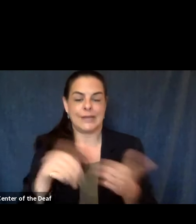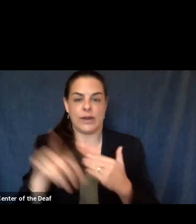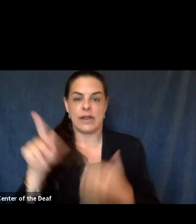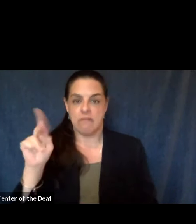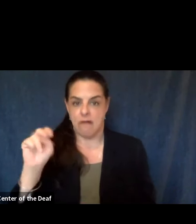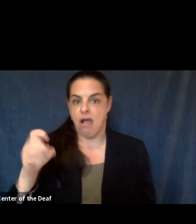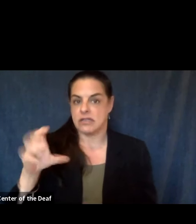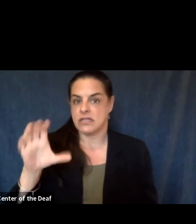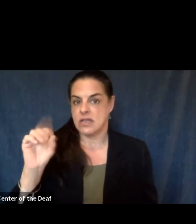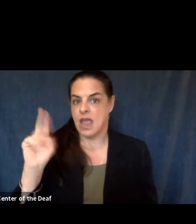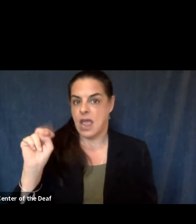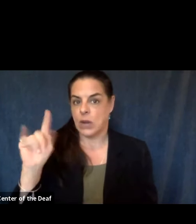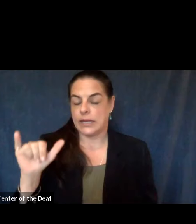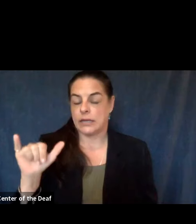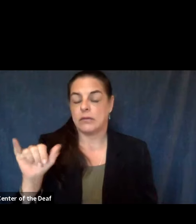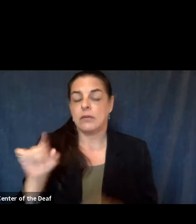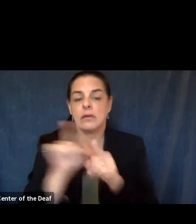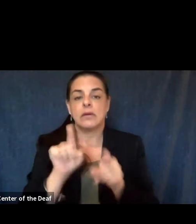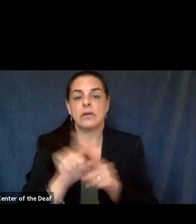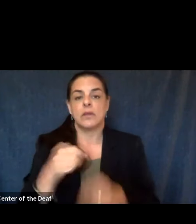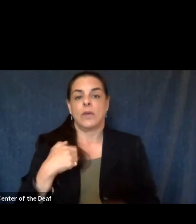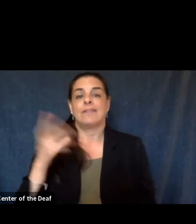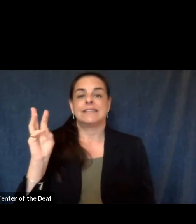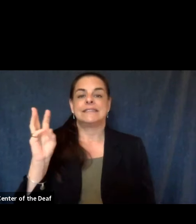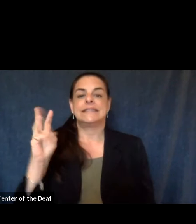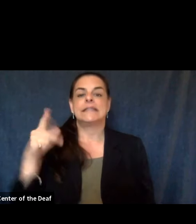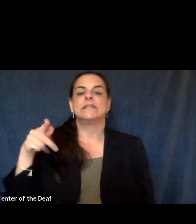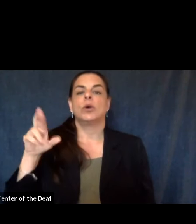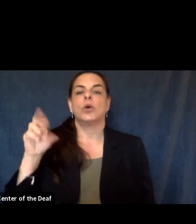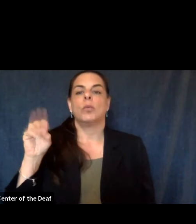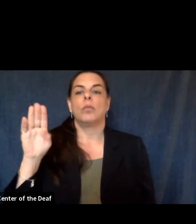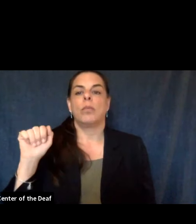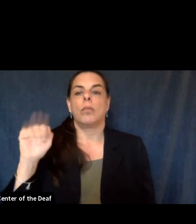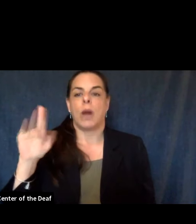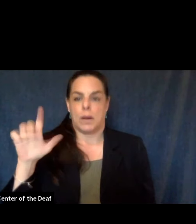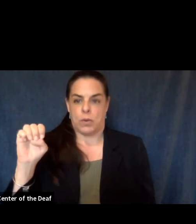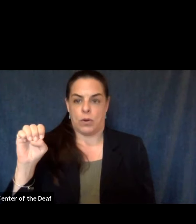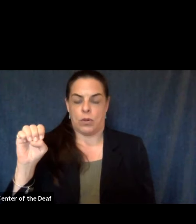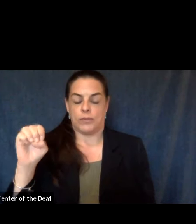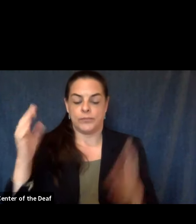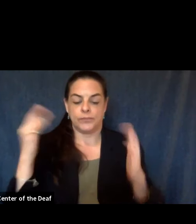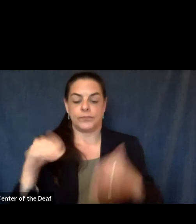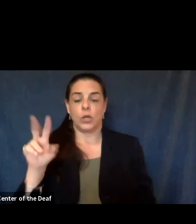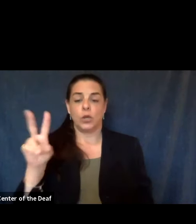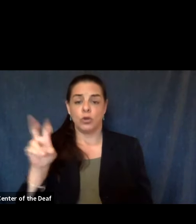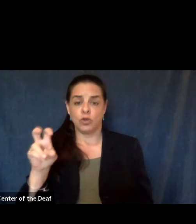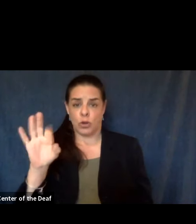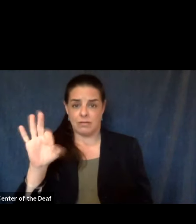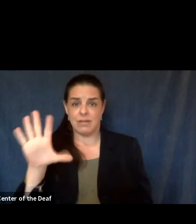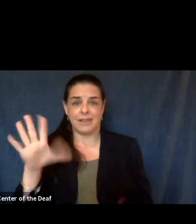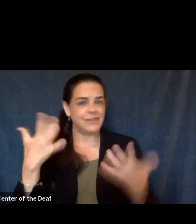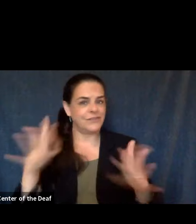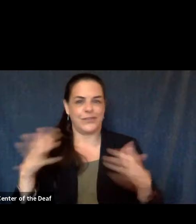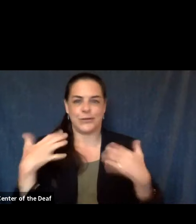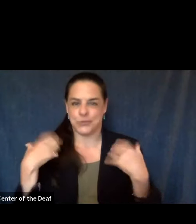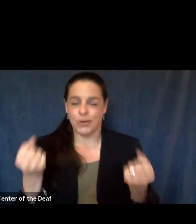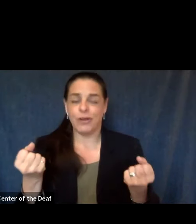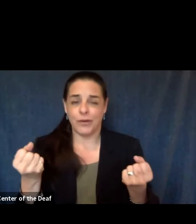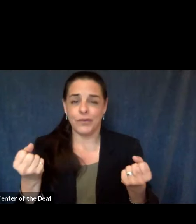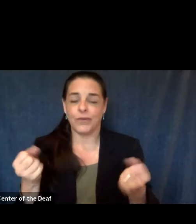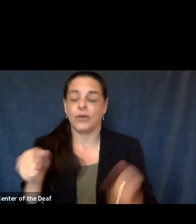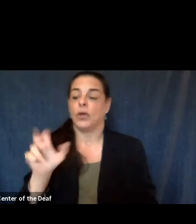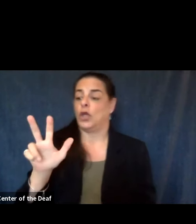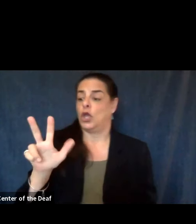County. Additionally, we have 6 probable cases. 295 of our cases have recovered.